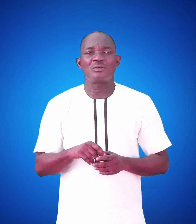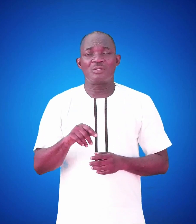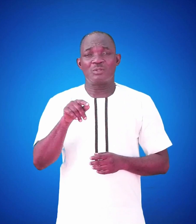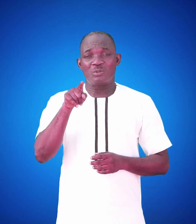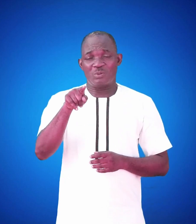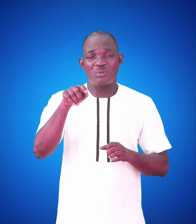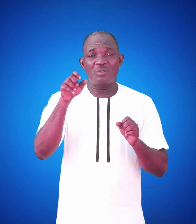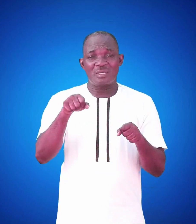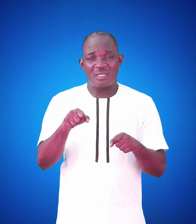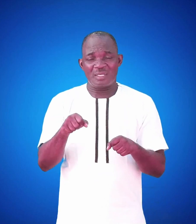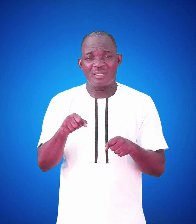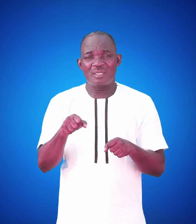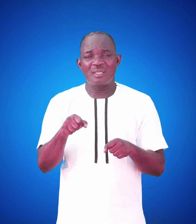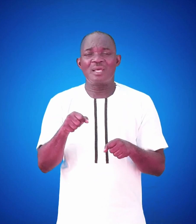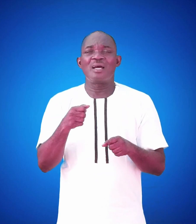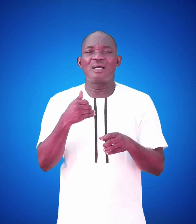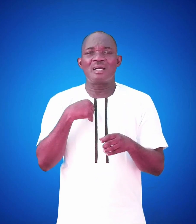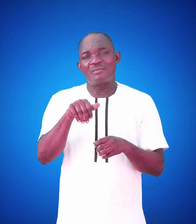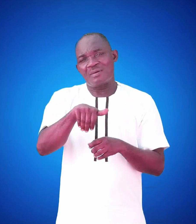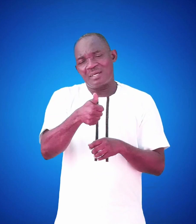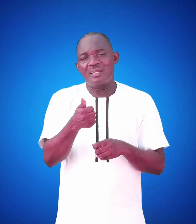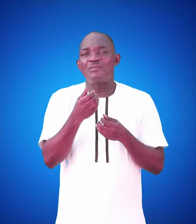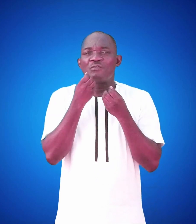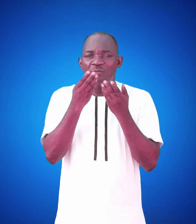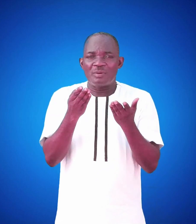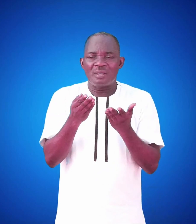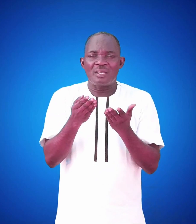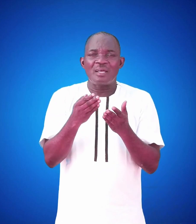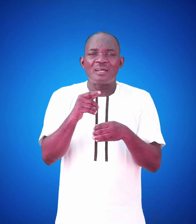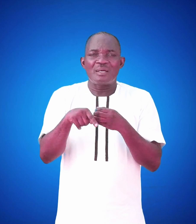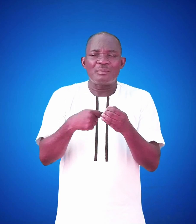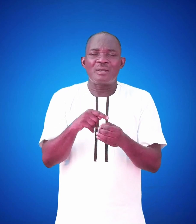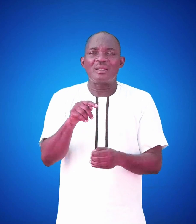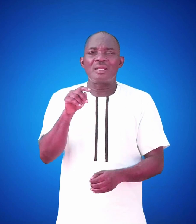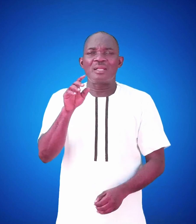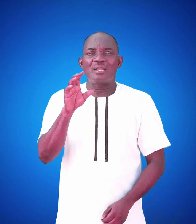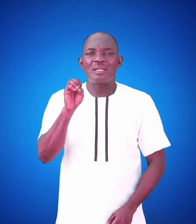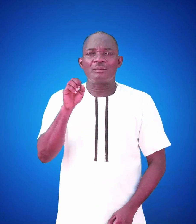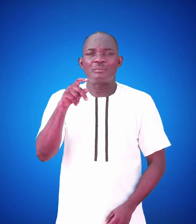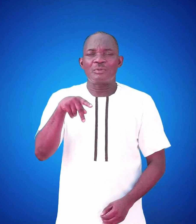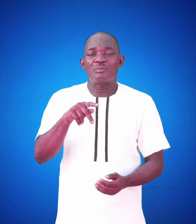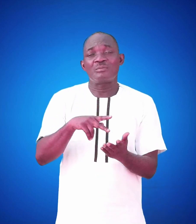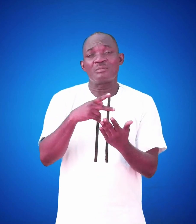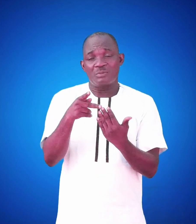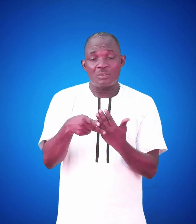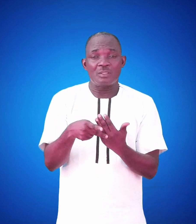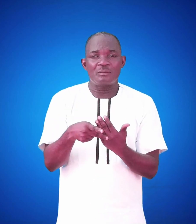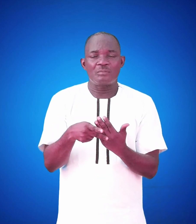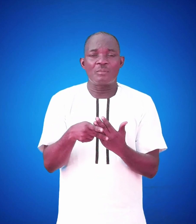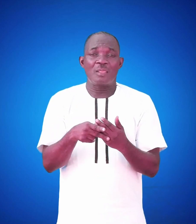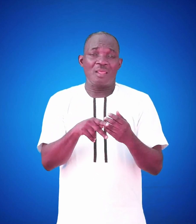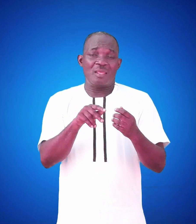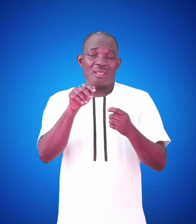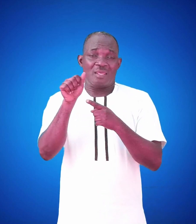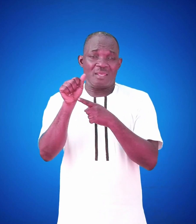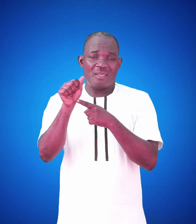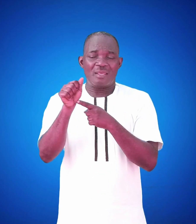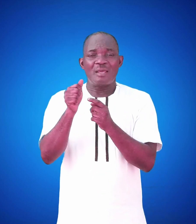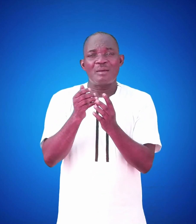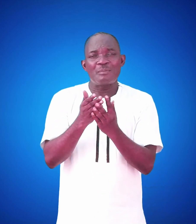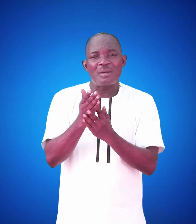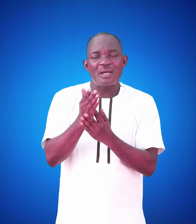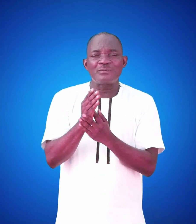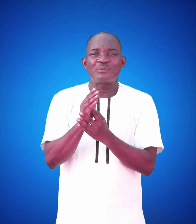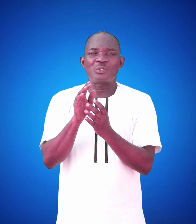You can get further information about the program. A.